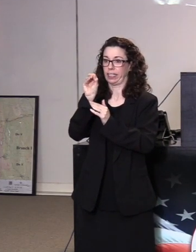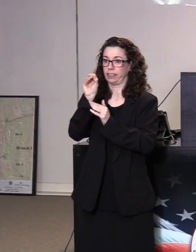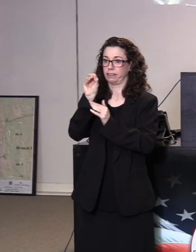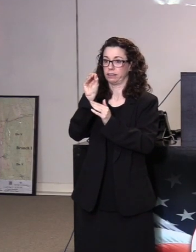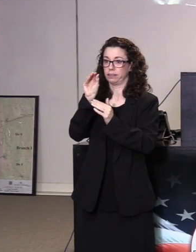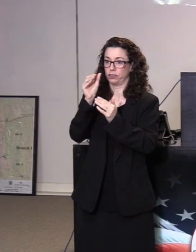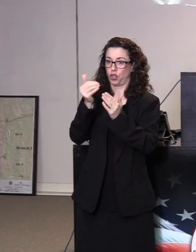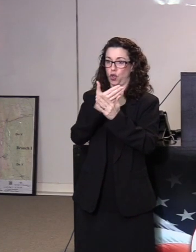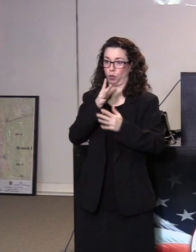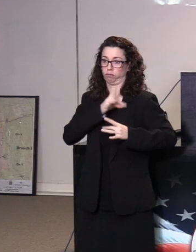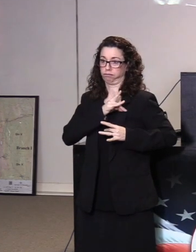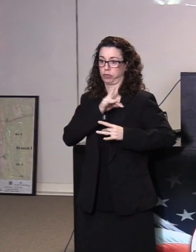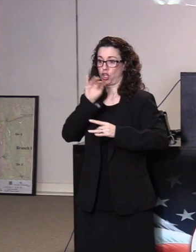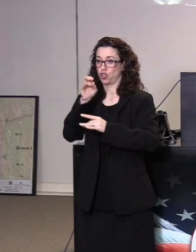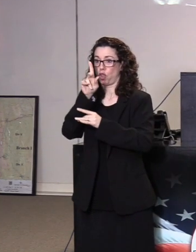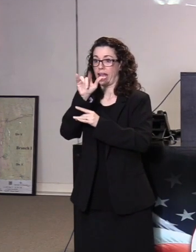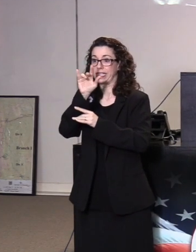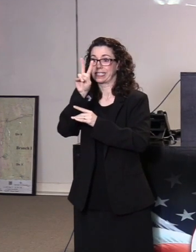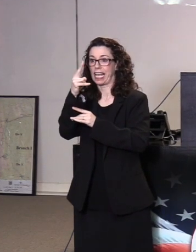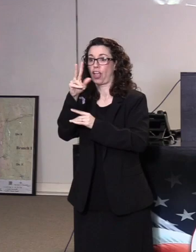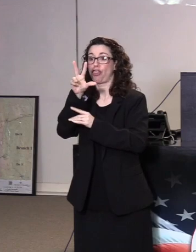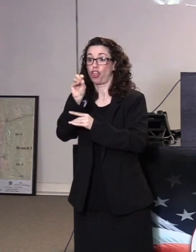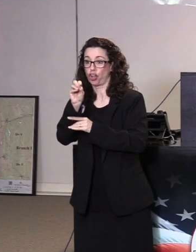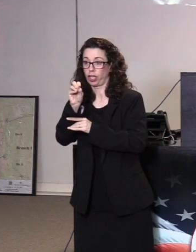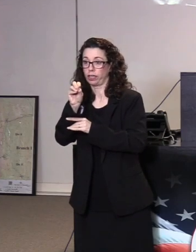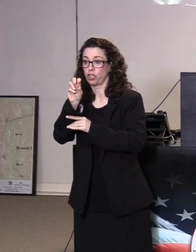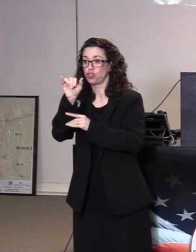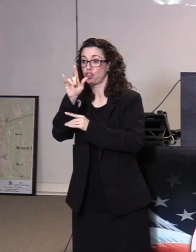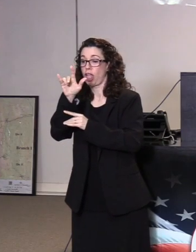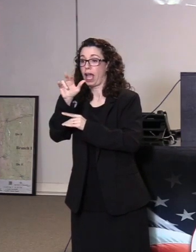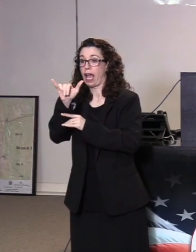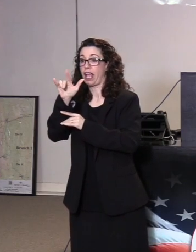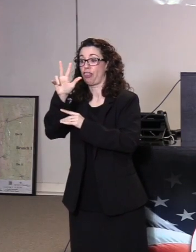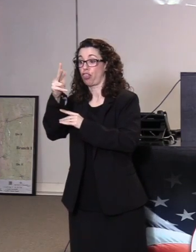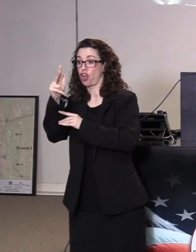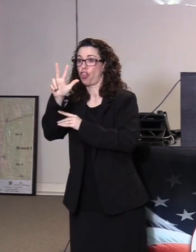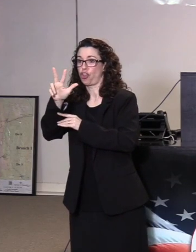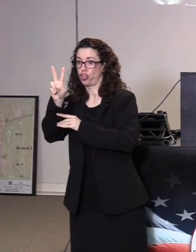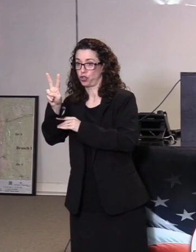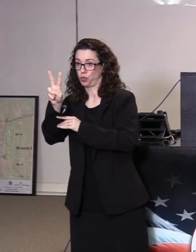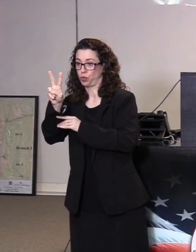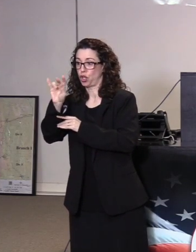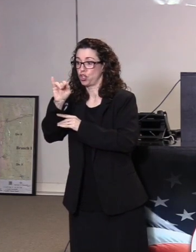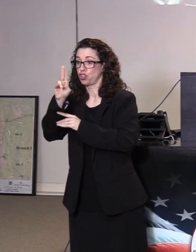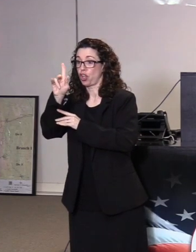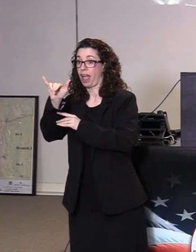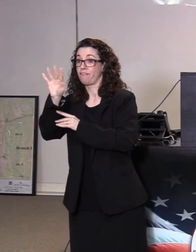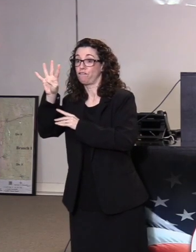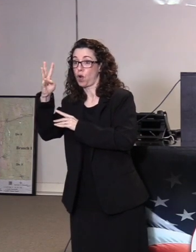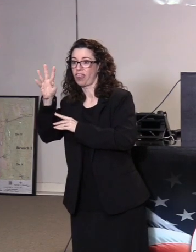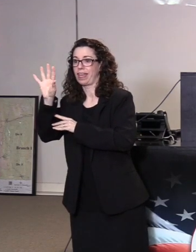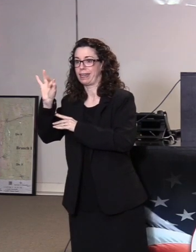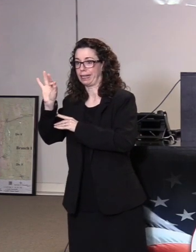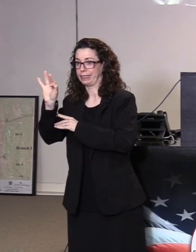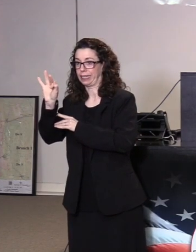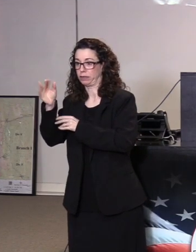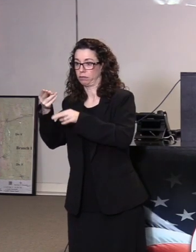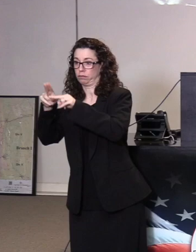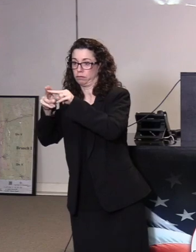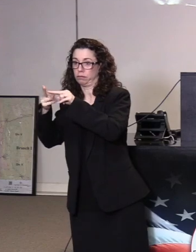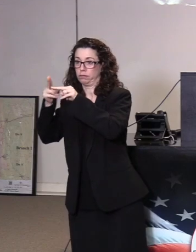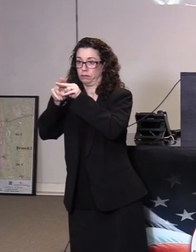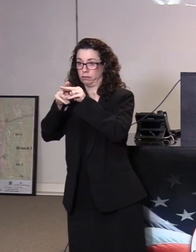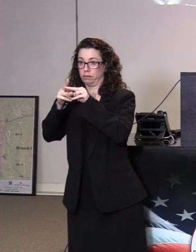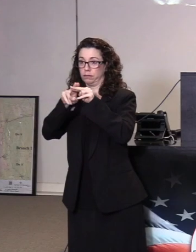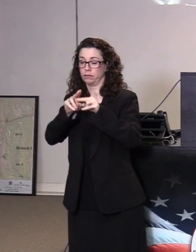the 2nd, I had 30. July the 3rd, I had 32. July the 4th, I had 19. And let me pause for a second and